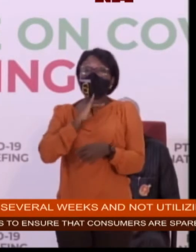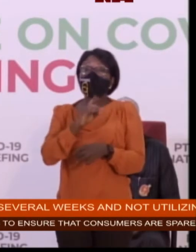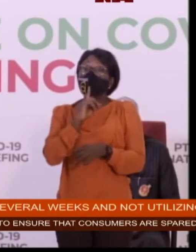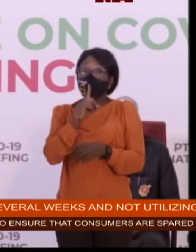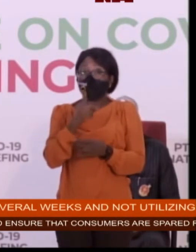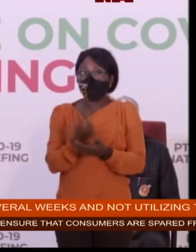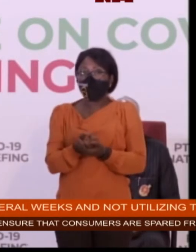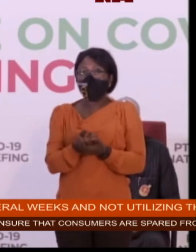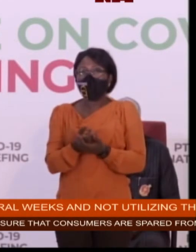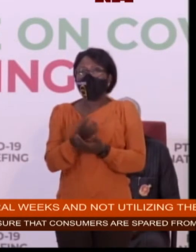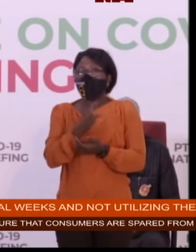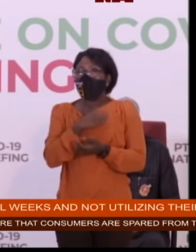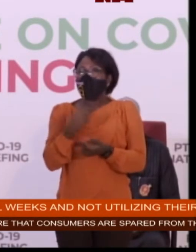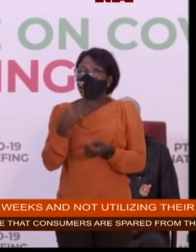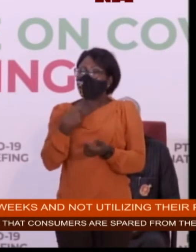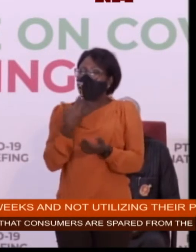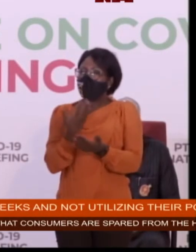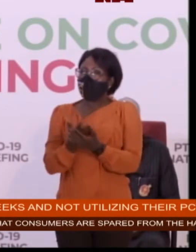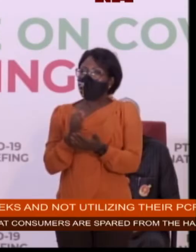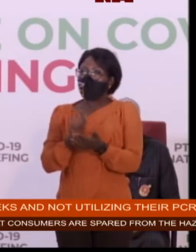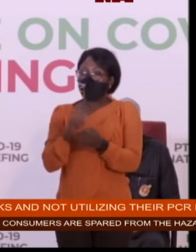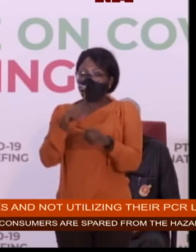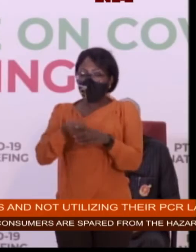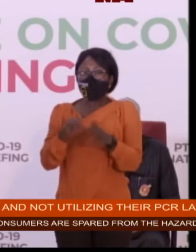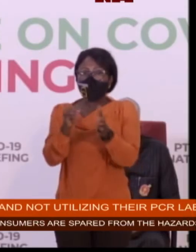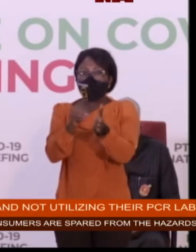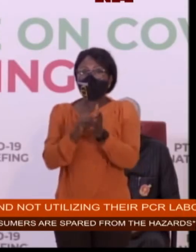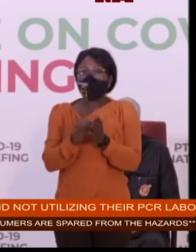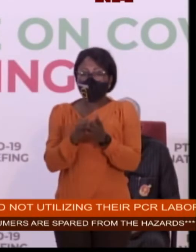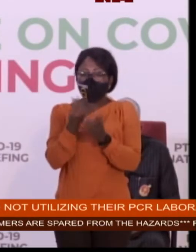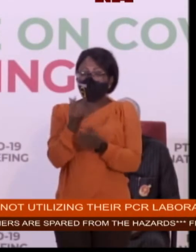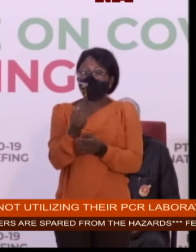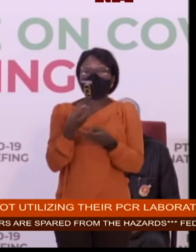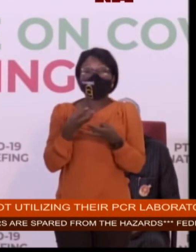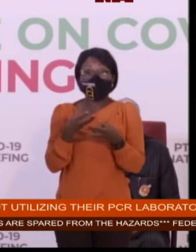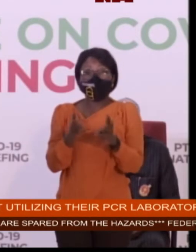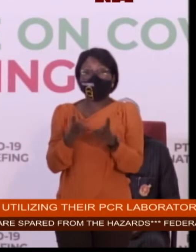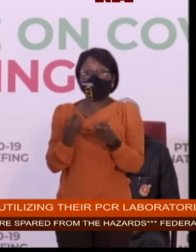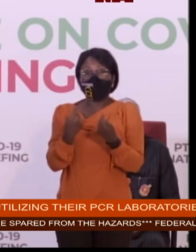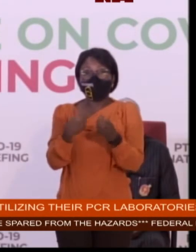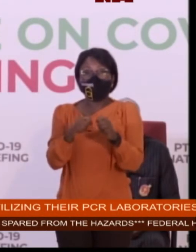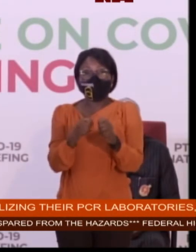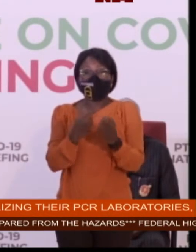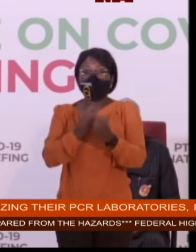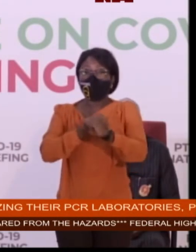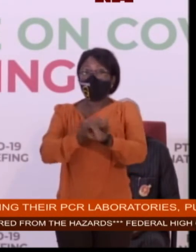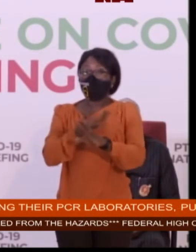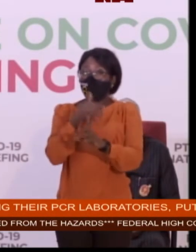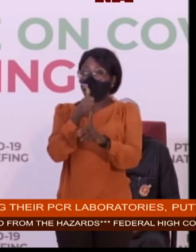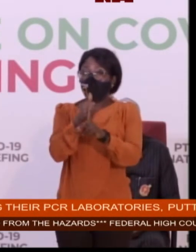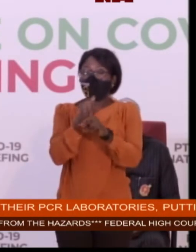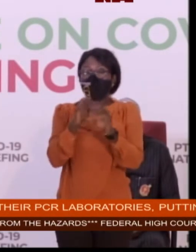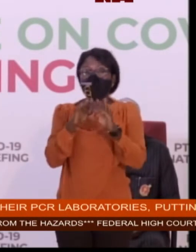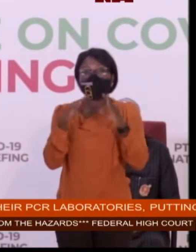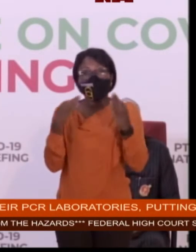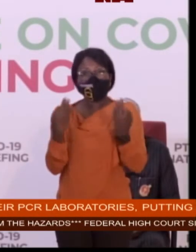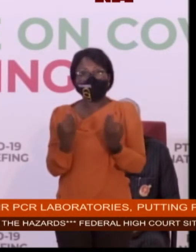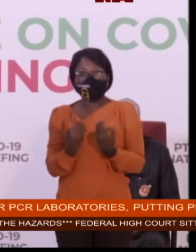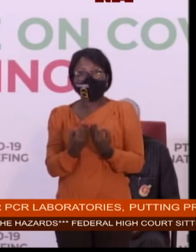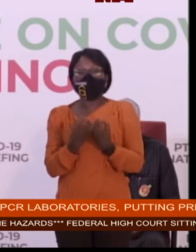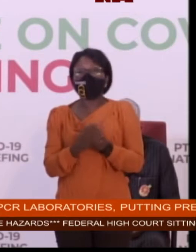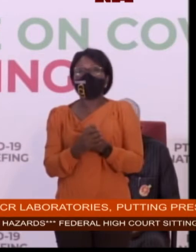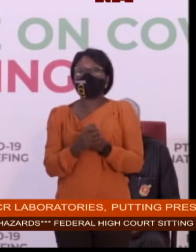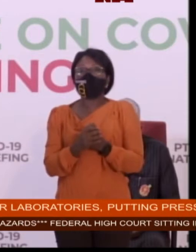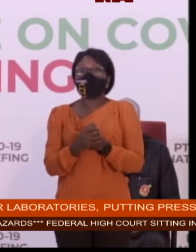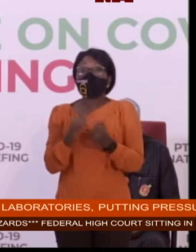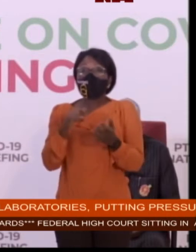lokacin zai gansu da wannan takunkumin da maganan wanke hannu din da maganan gudun mutane da dai sauransu to har ila